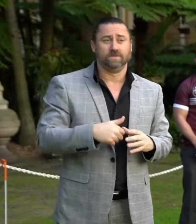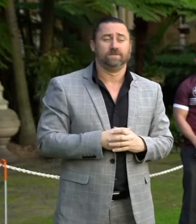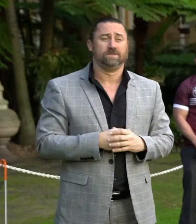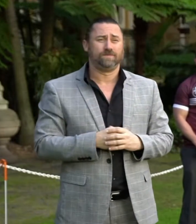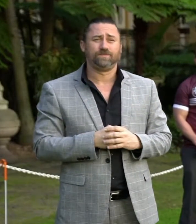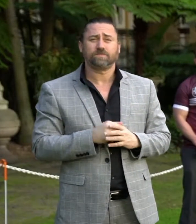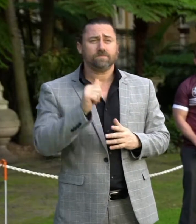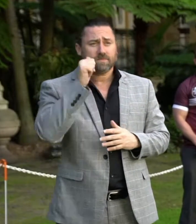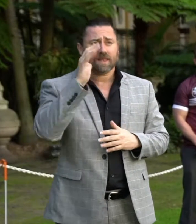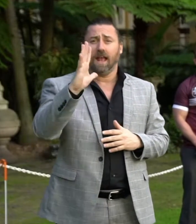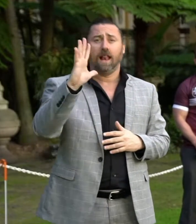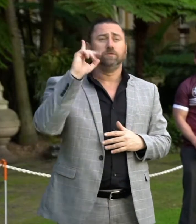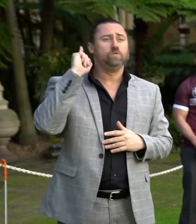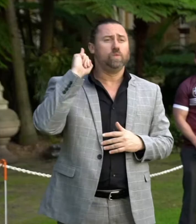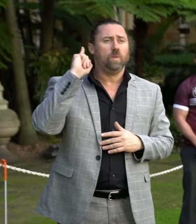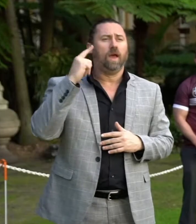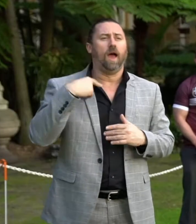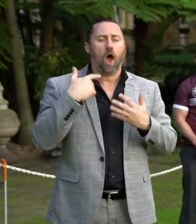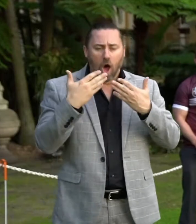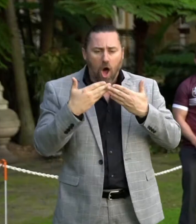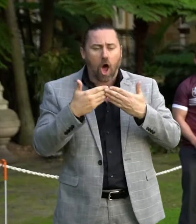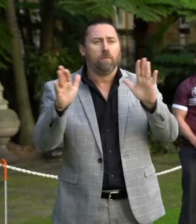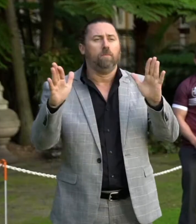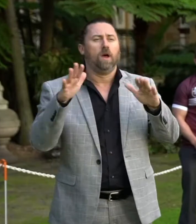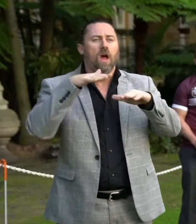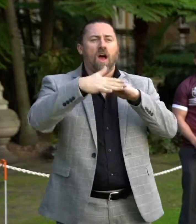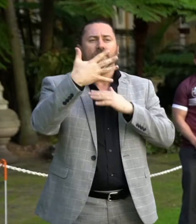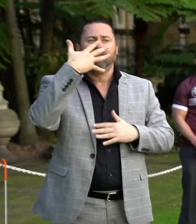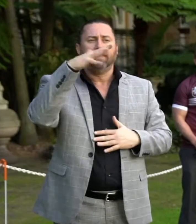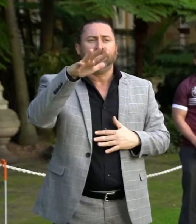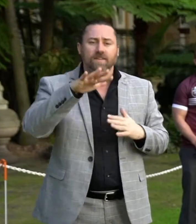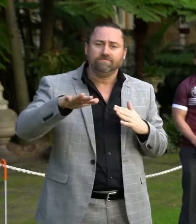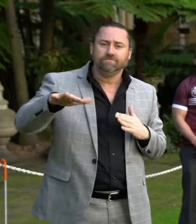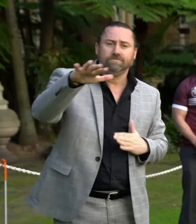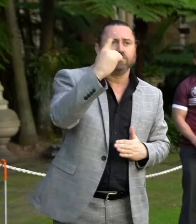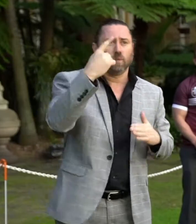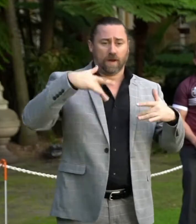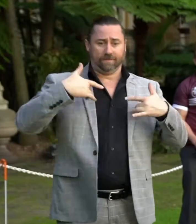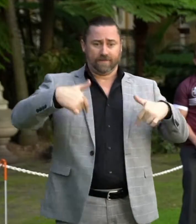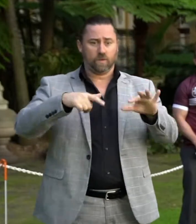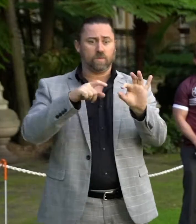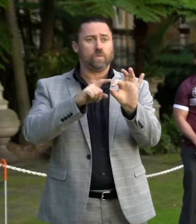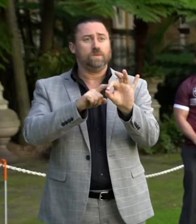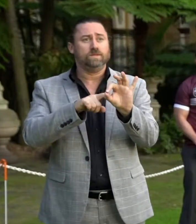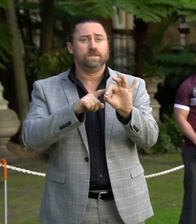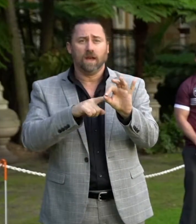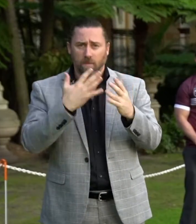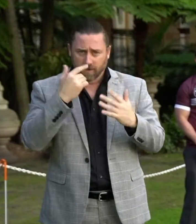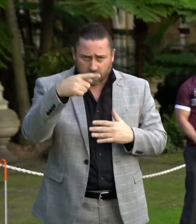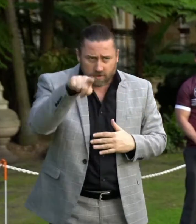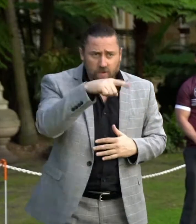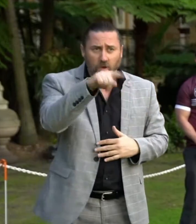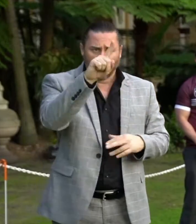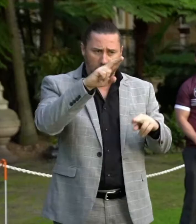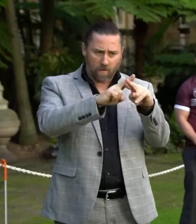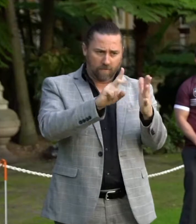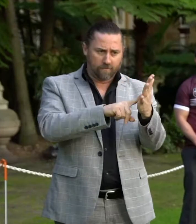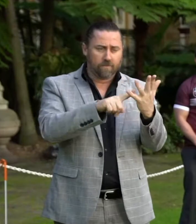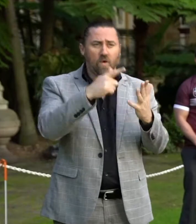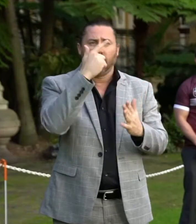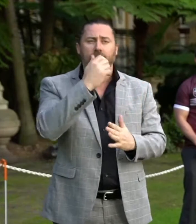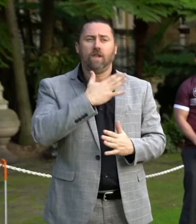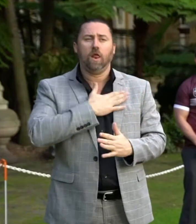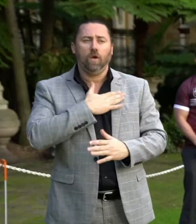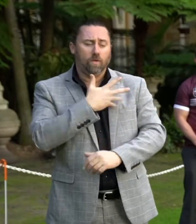ago it was opened up to over 50s in Queensland, and I encourage everyone, get your flu shots and then to